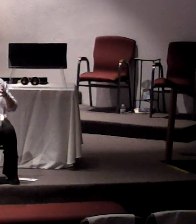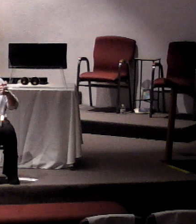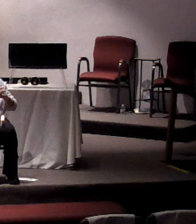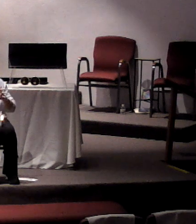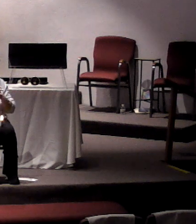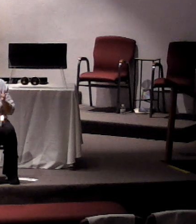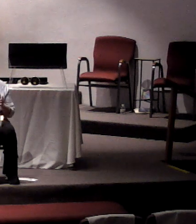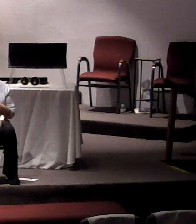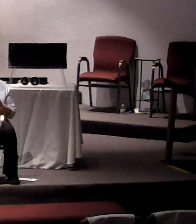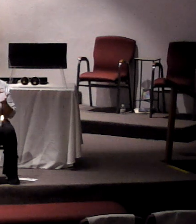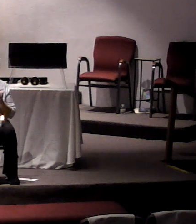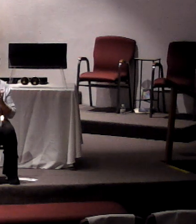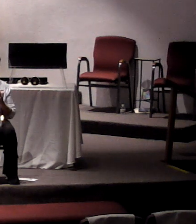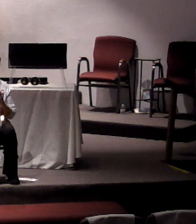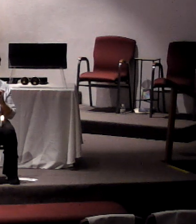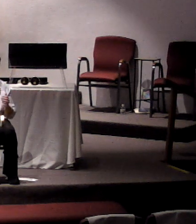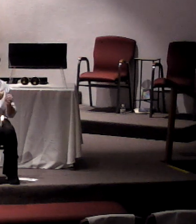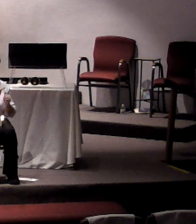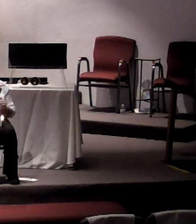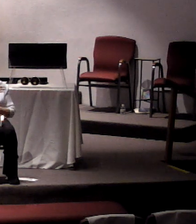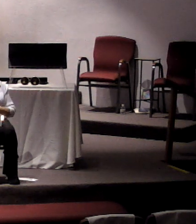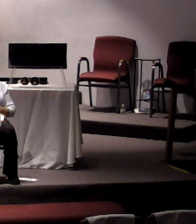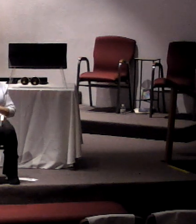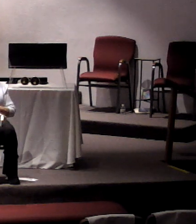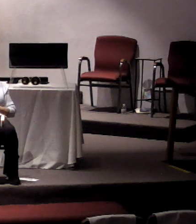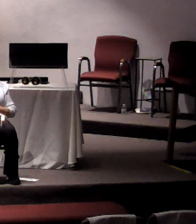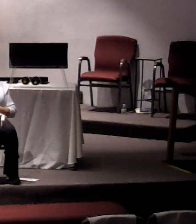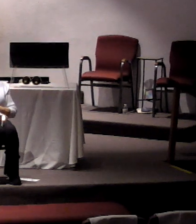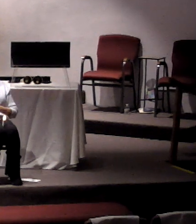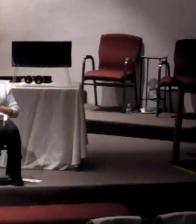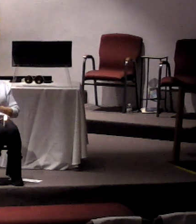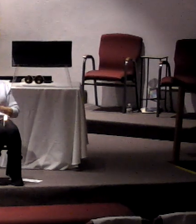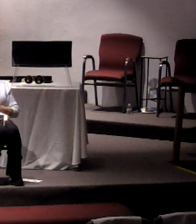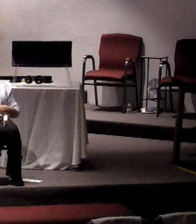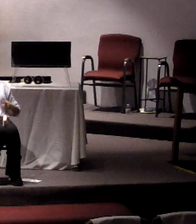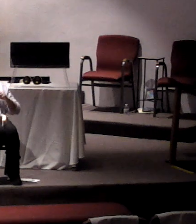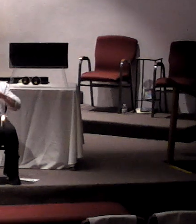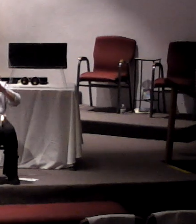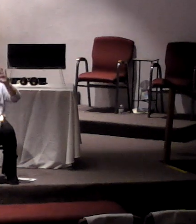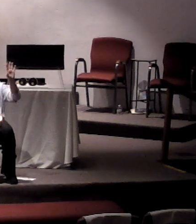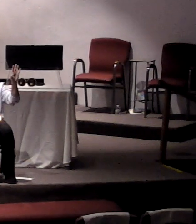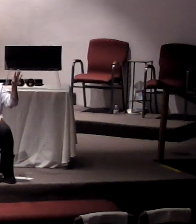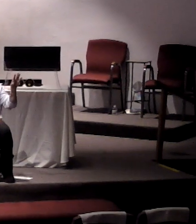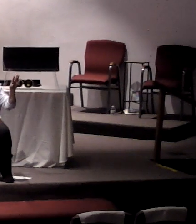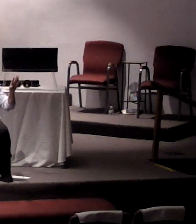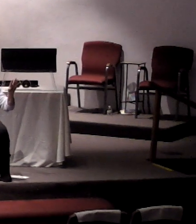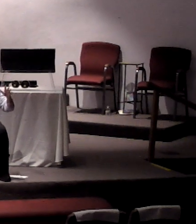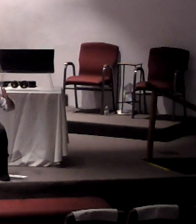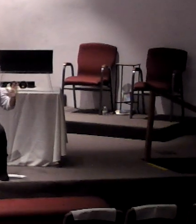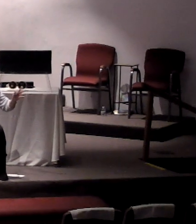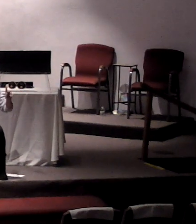know knows. Let me just be real clear with you. There's plenty of people who don't